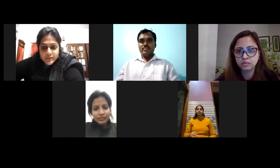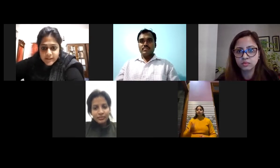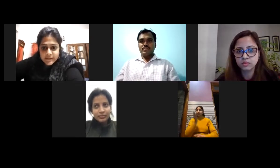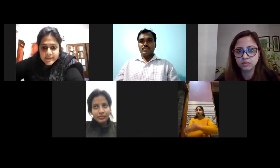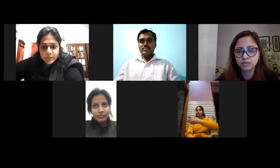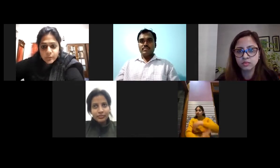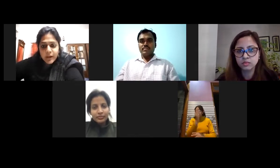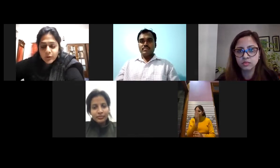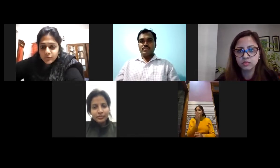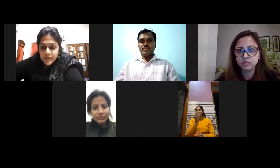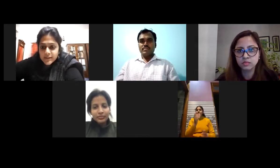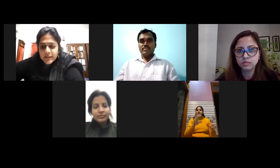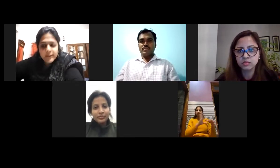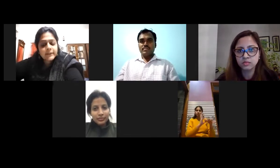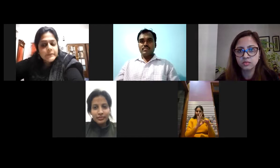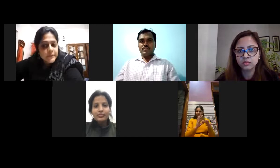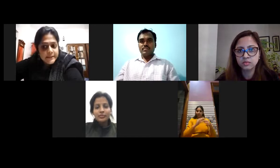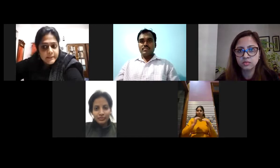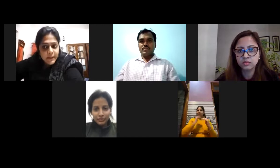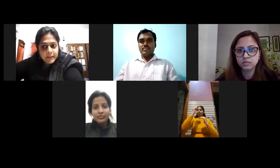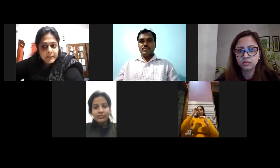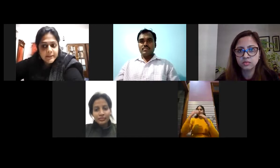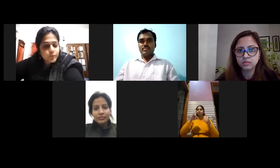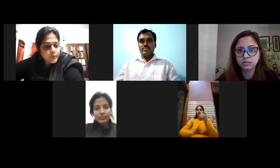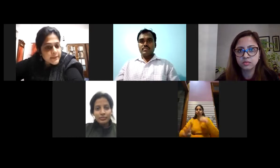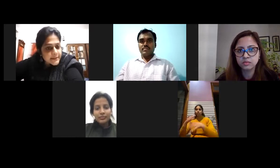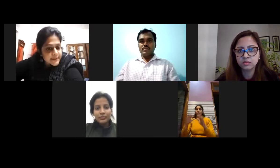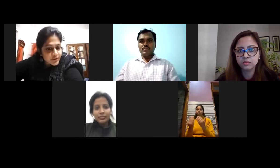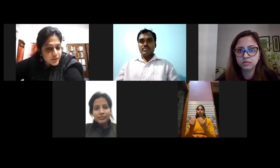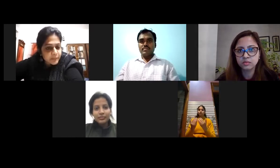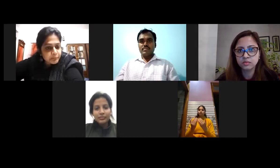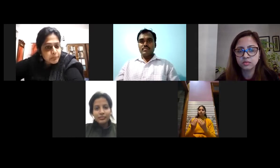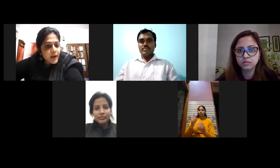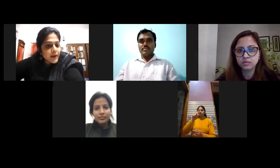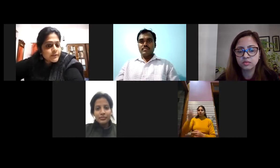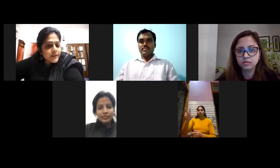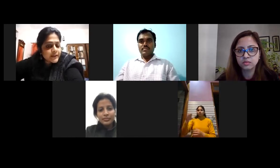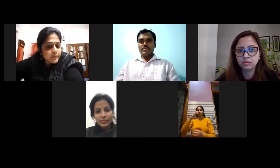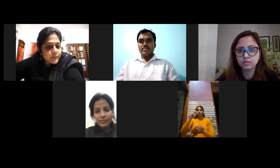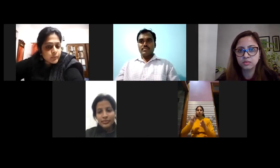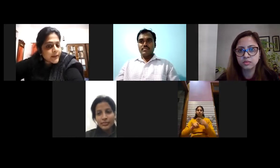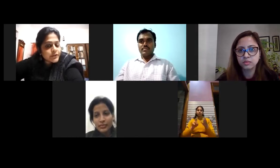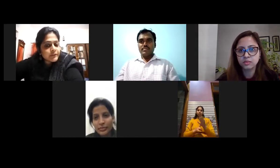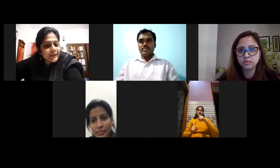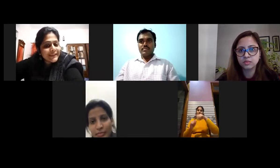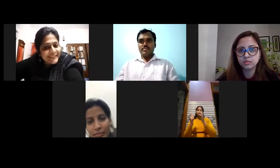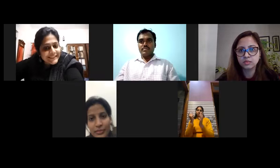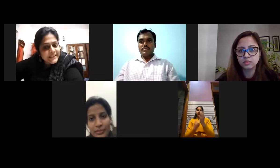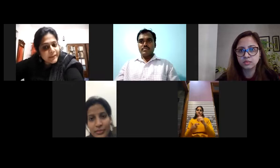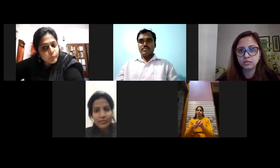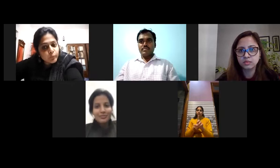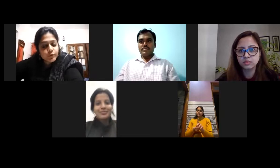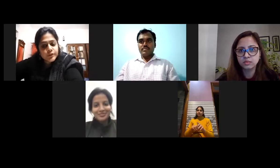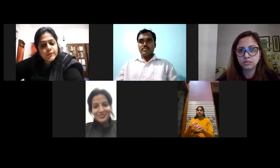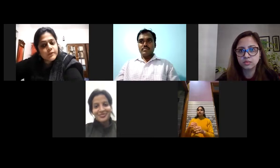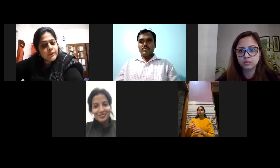higher societies, could marry off easy. Another interesting parallel is that during the 18th century, high society women would actually fake illness